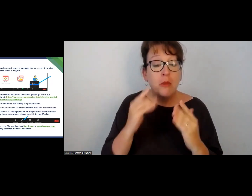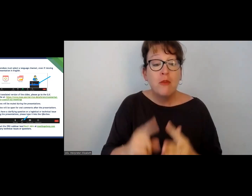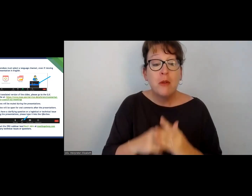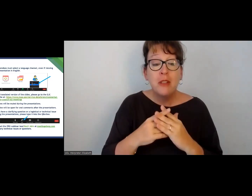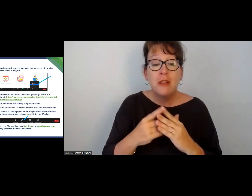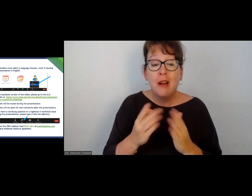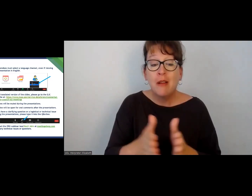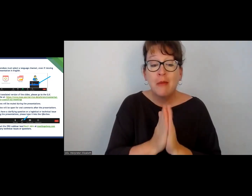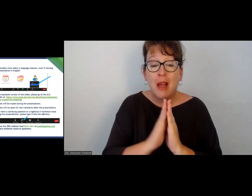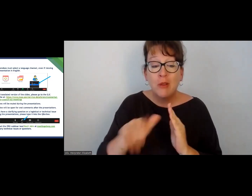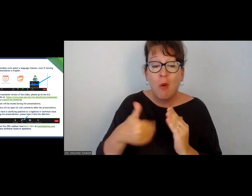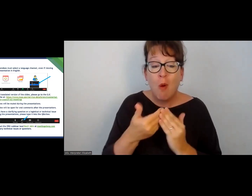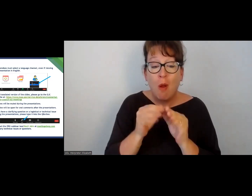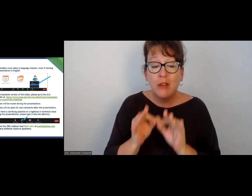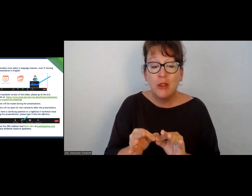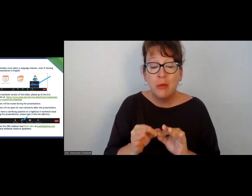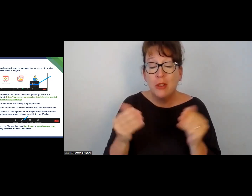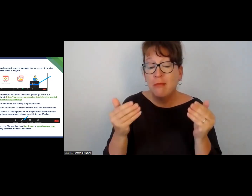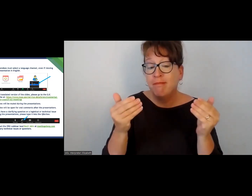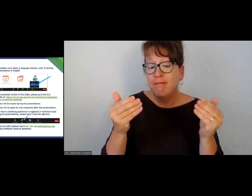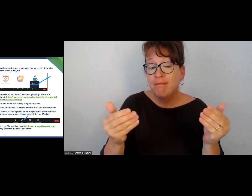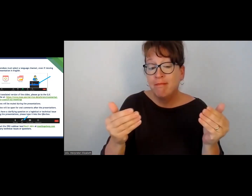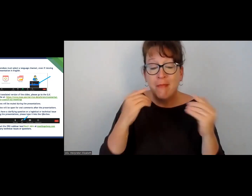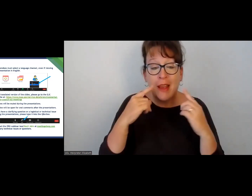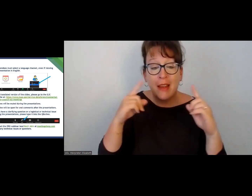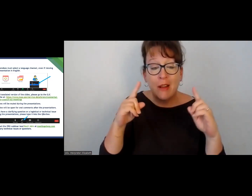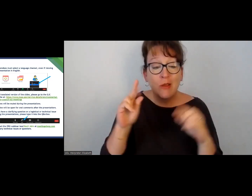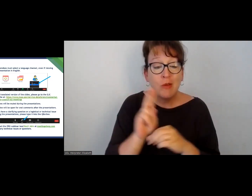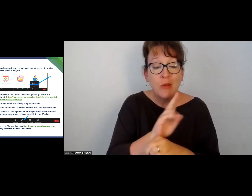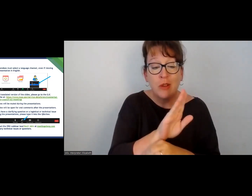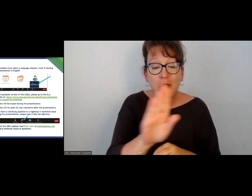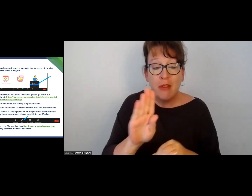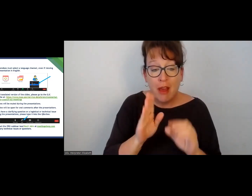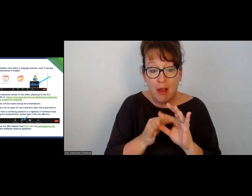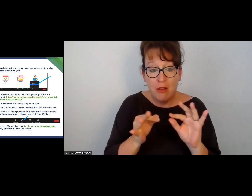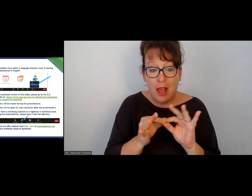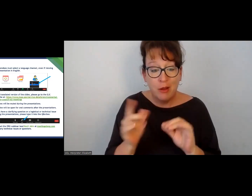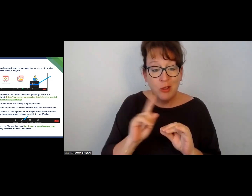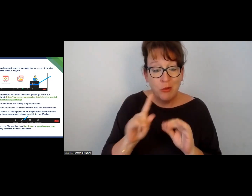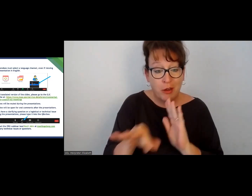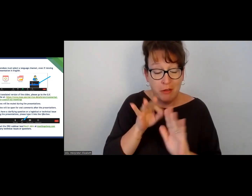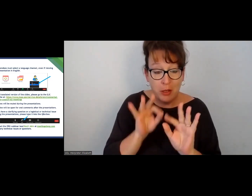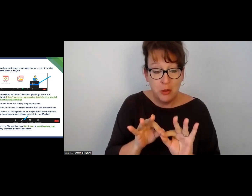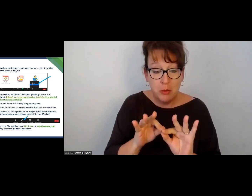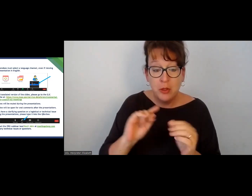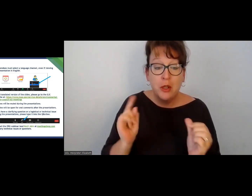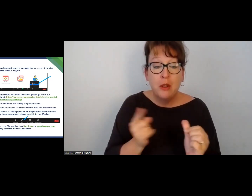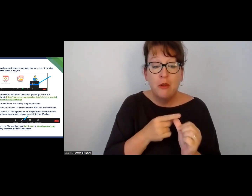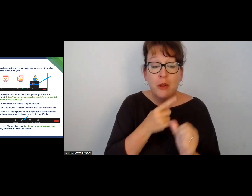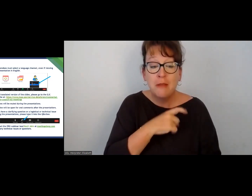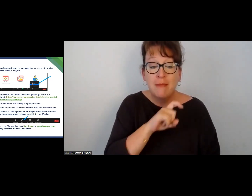English room to say that. And so could the Spanish interpreter please speak?